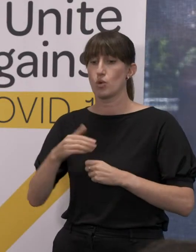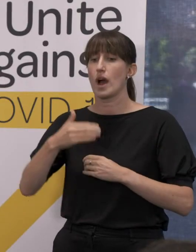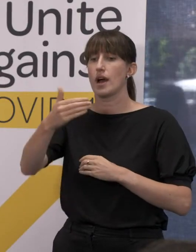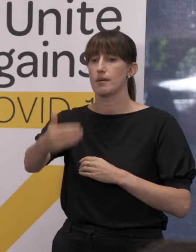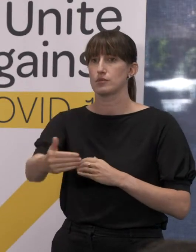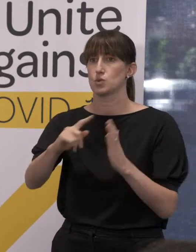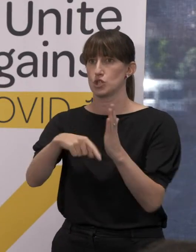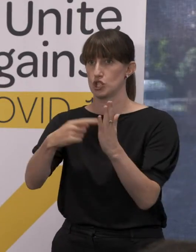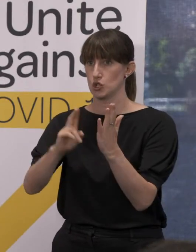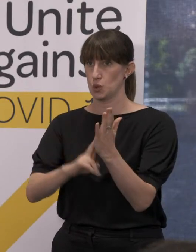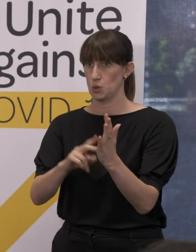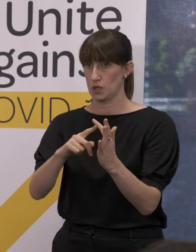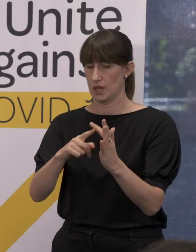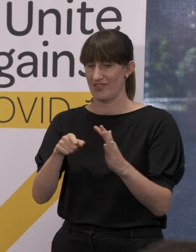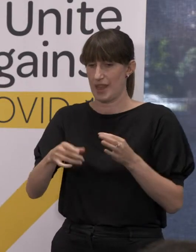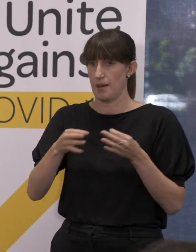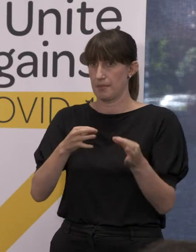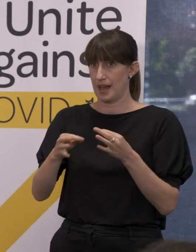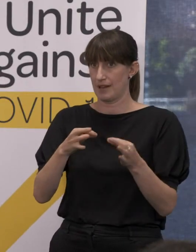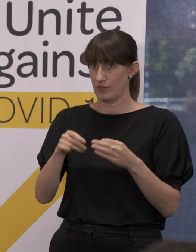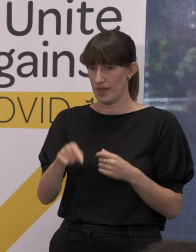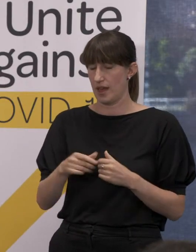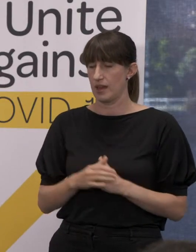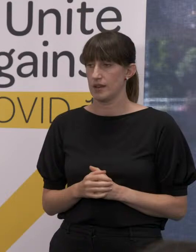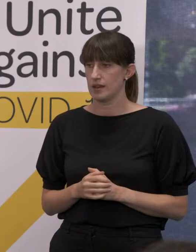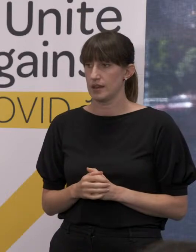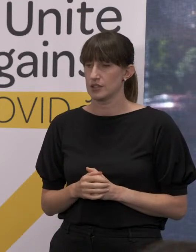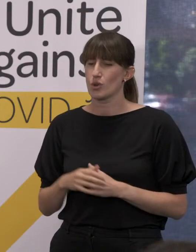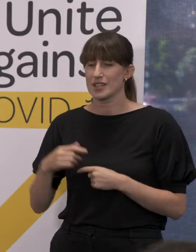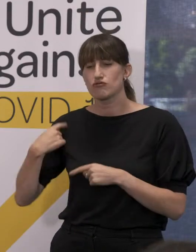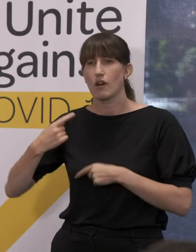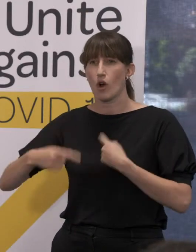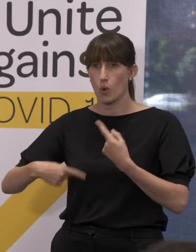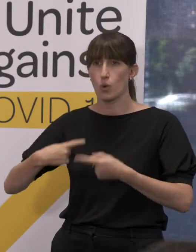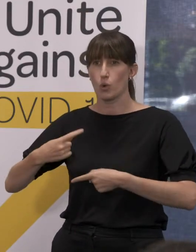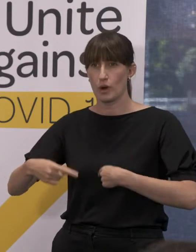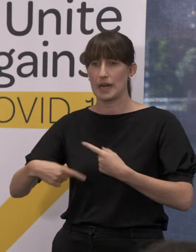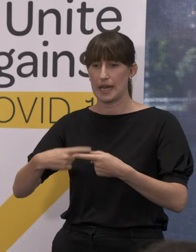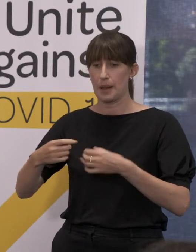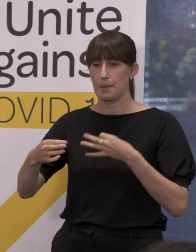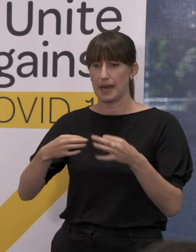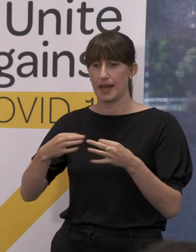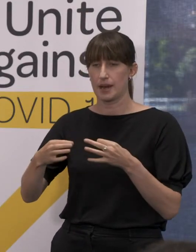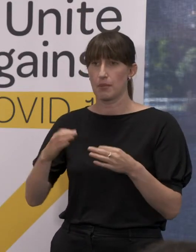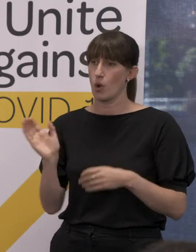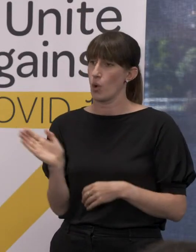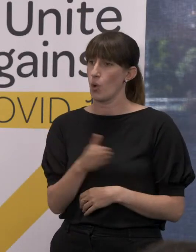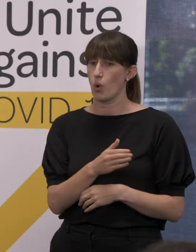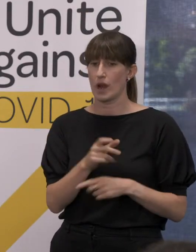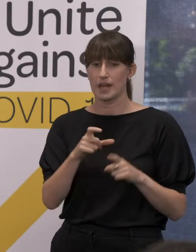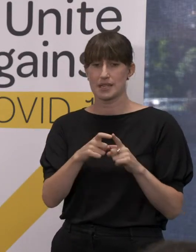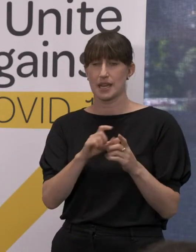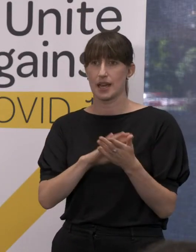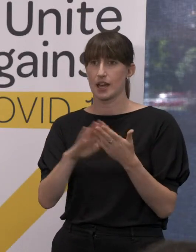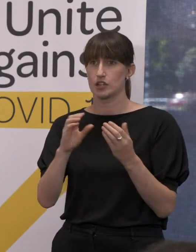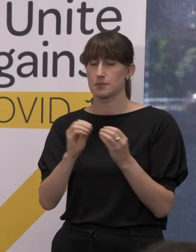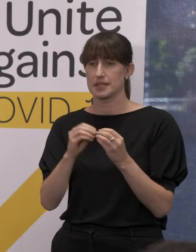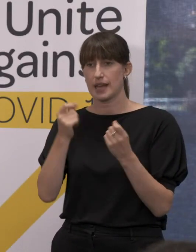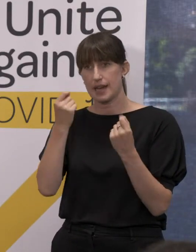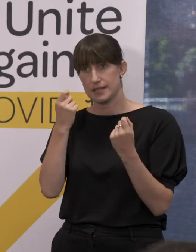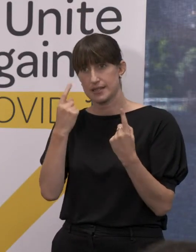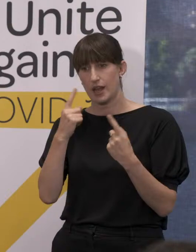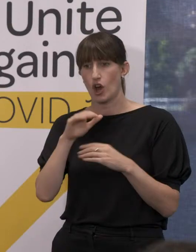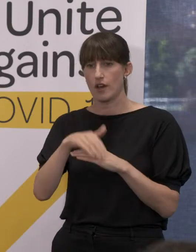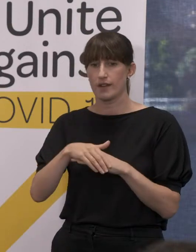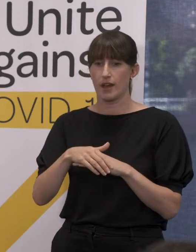up. So there's a rolling series of plans, but what I would say is all the DHBs have an understanding of the size of the population that they will